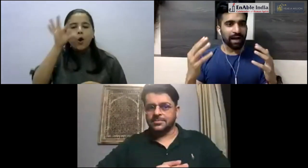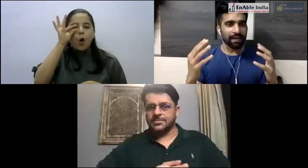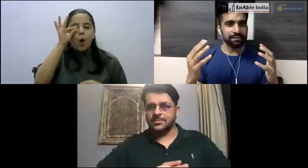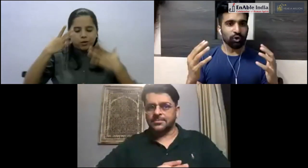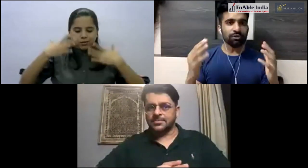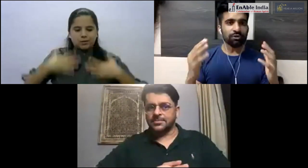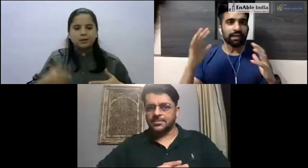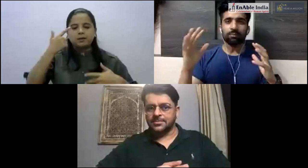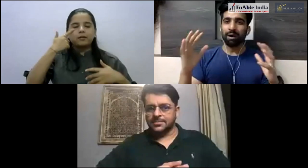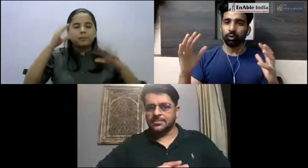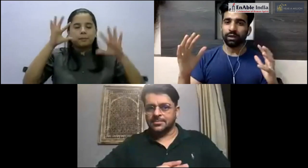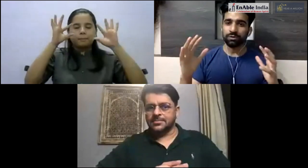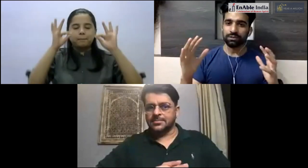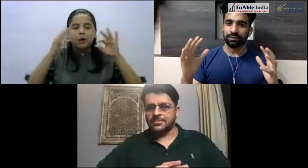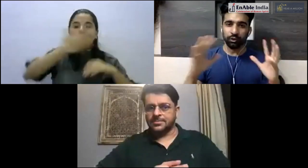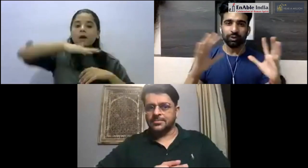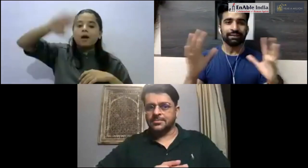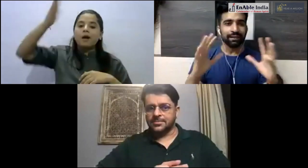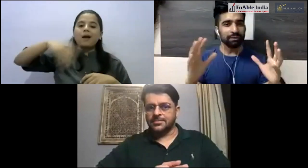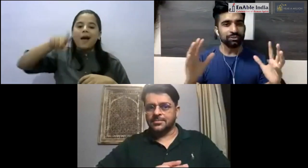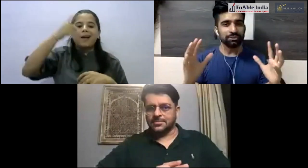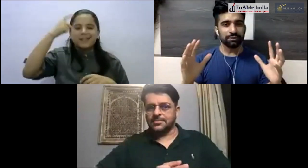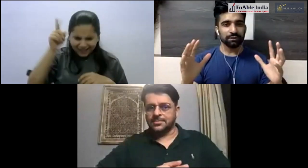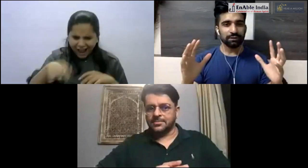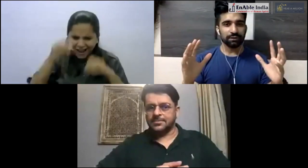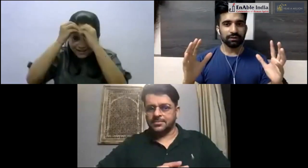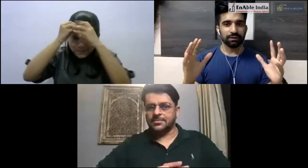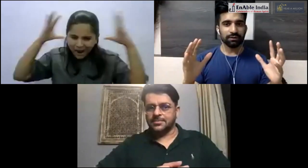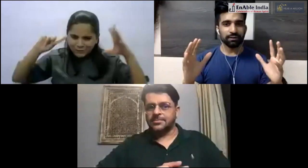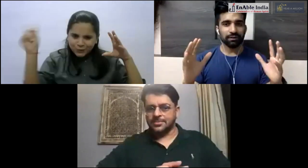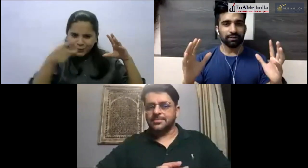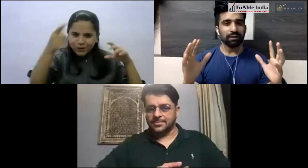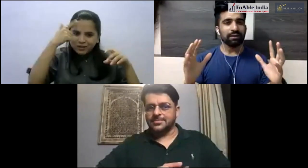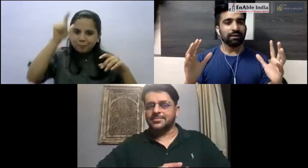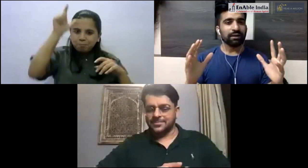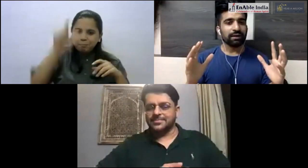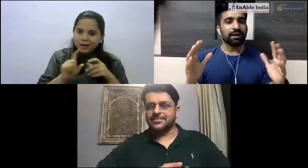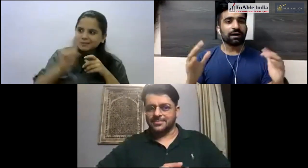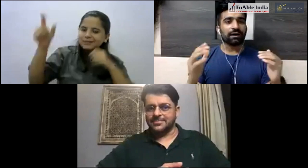closed eyes, or sitting on a mountain or something. Do you get that image? Yeah.